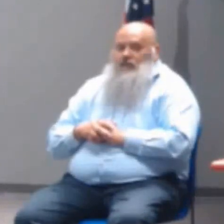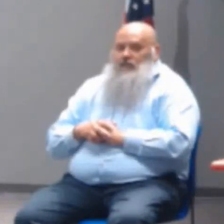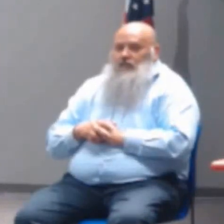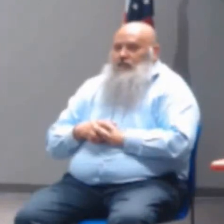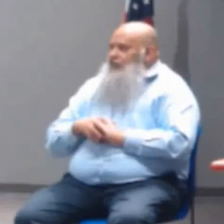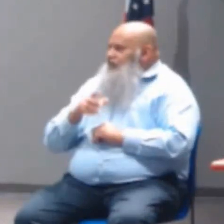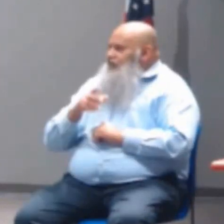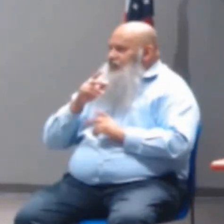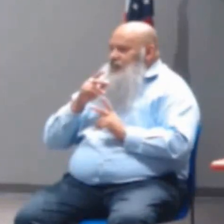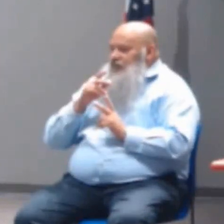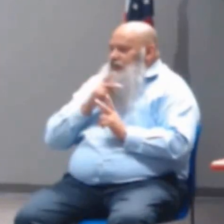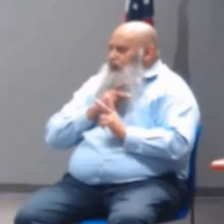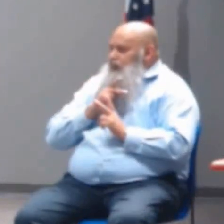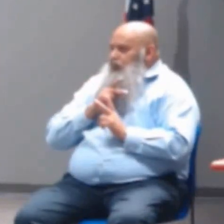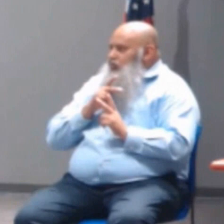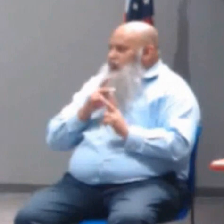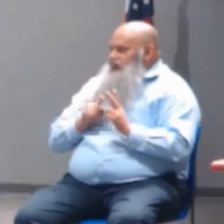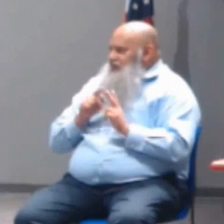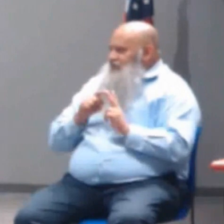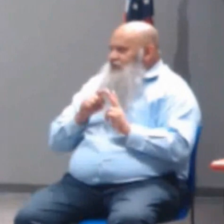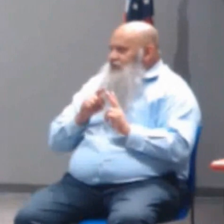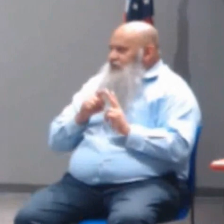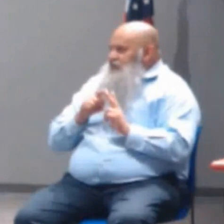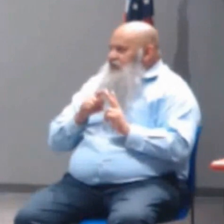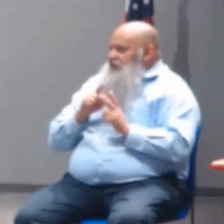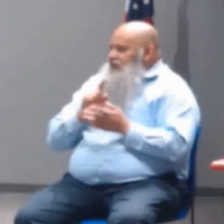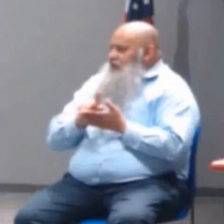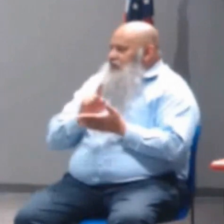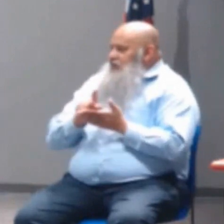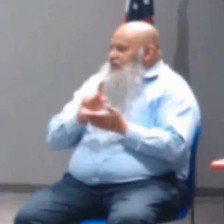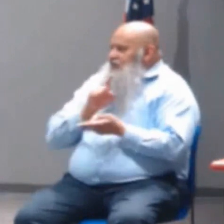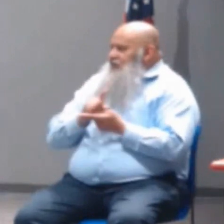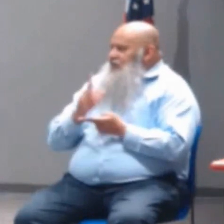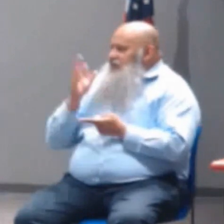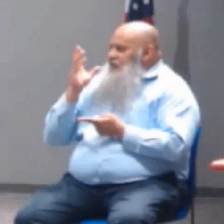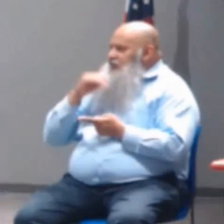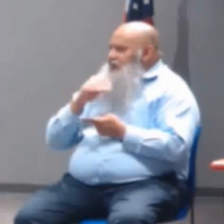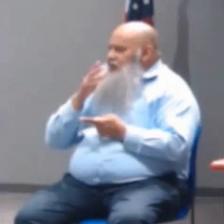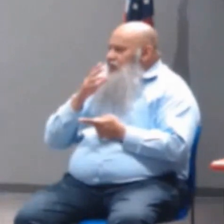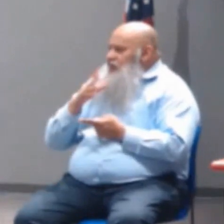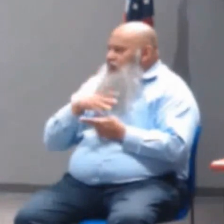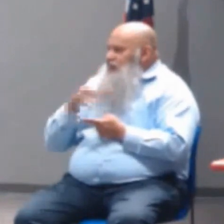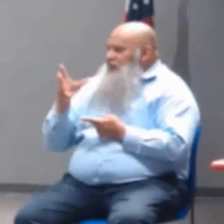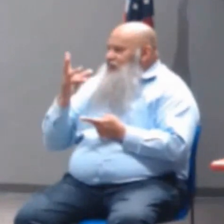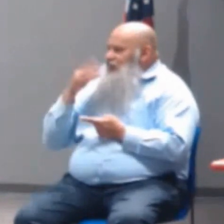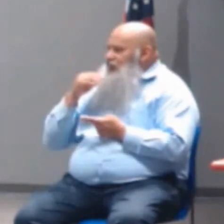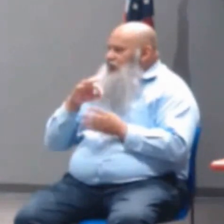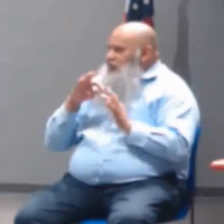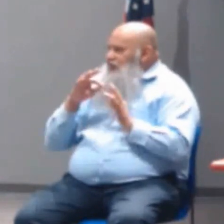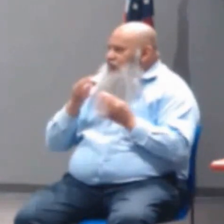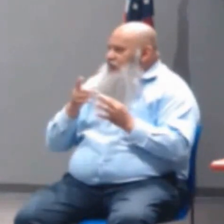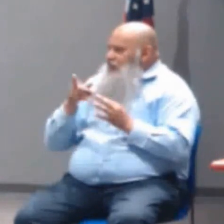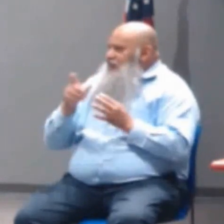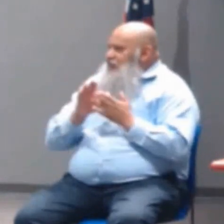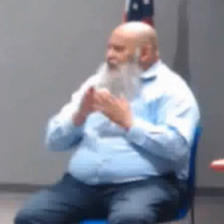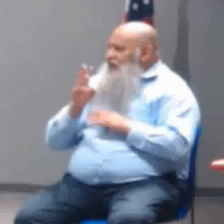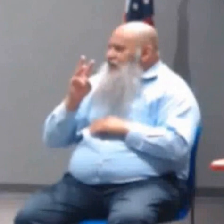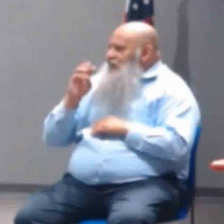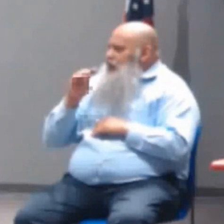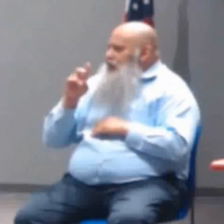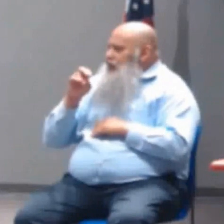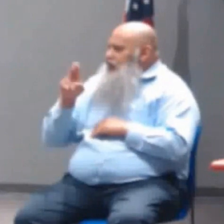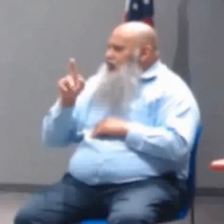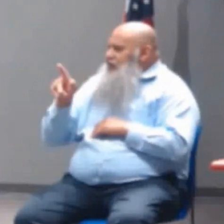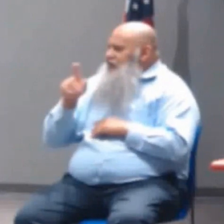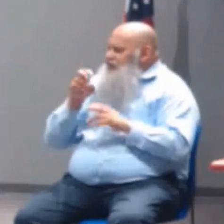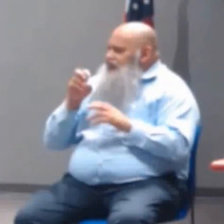But the prince fell in love. He met a beautiful woman, and they had a beautiful family, and he became a warrior, and they traveled